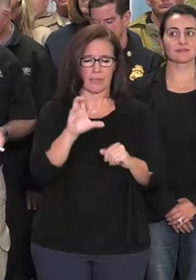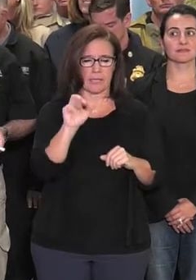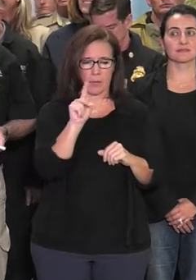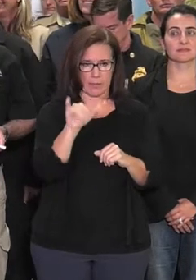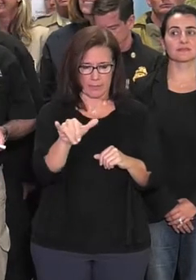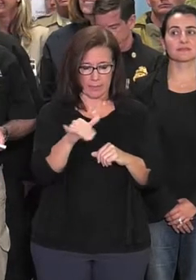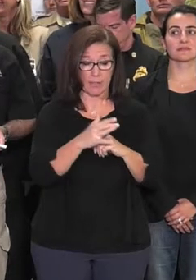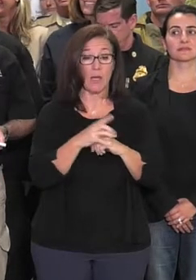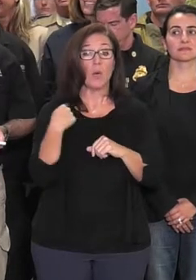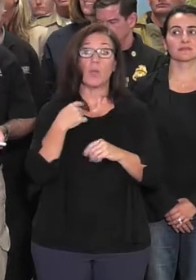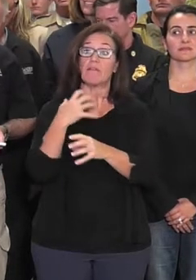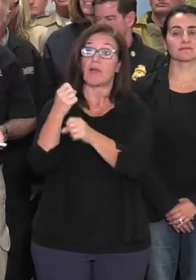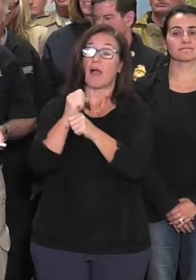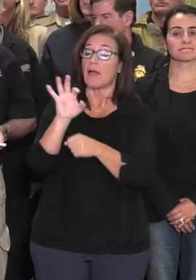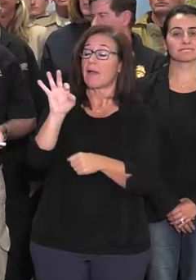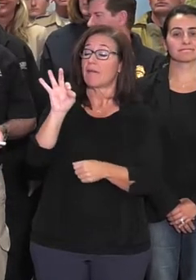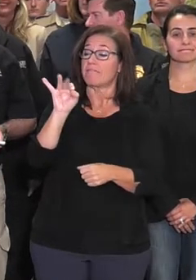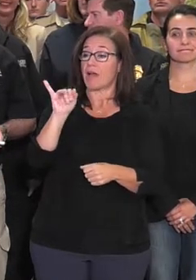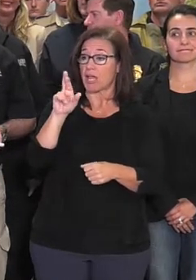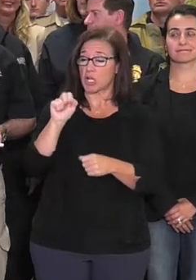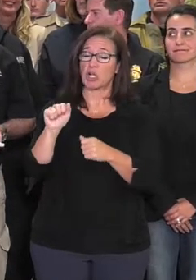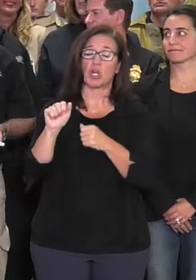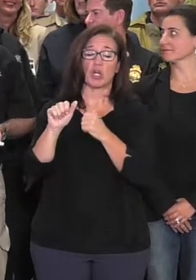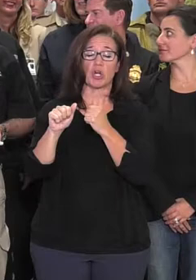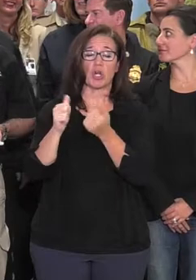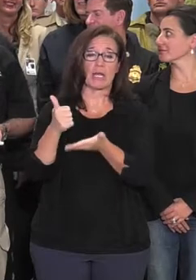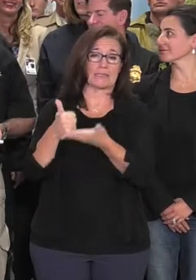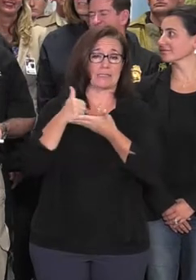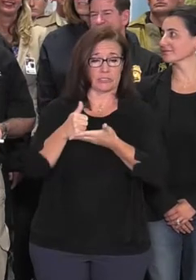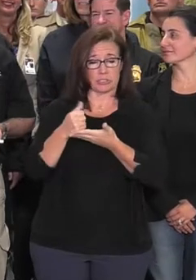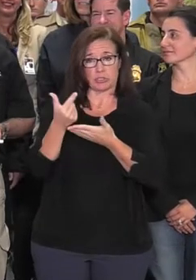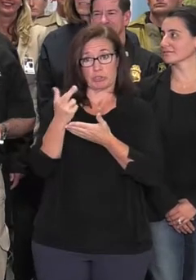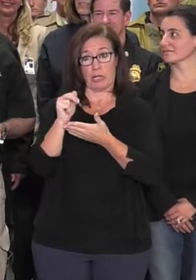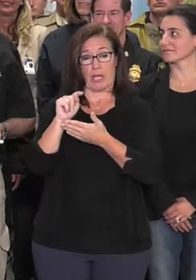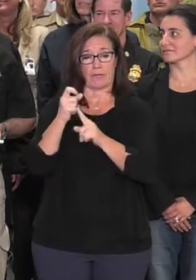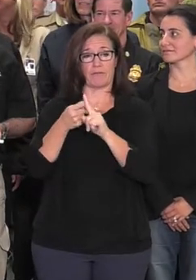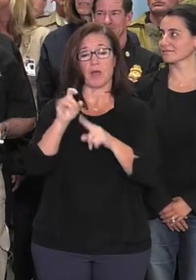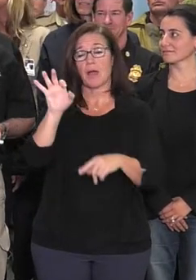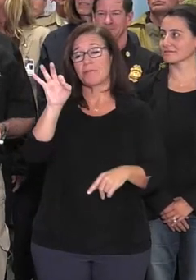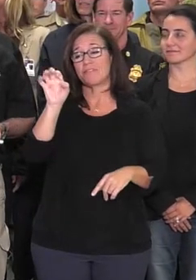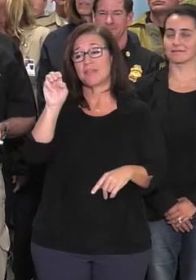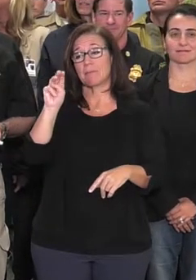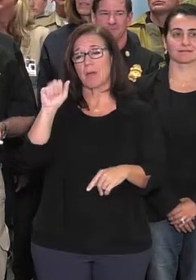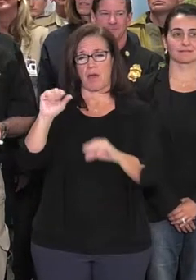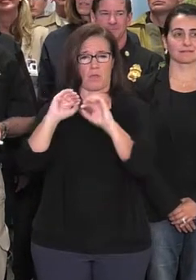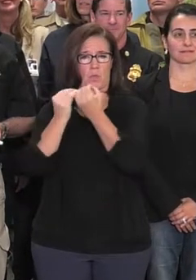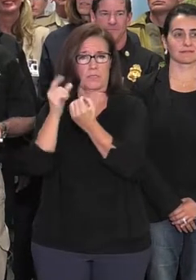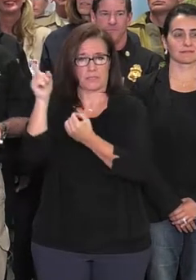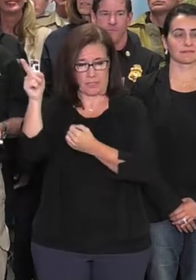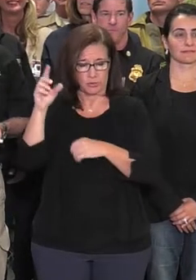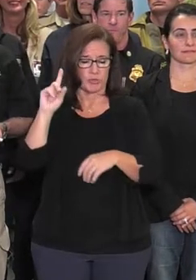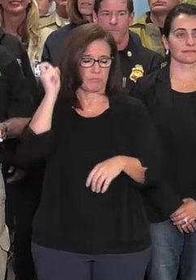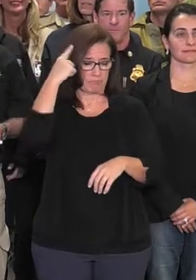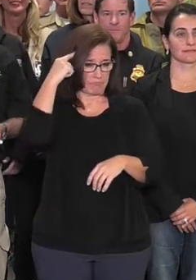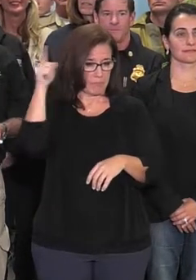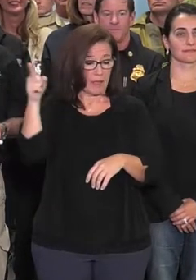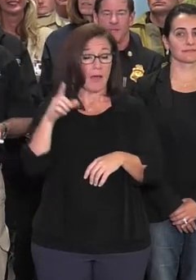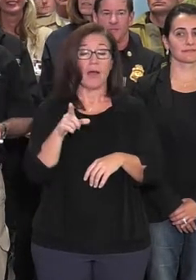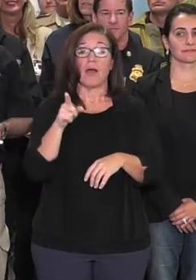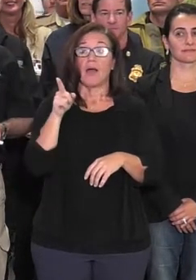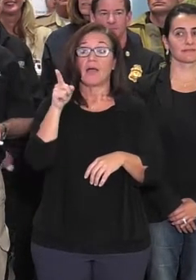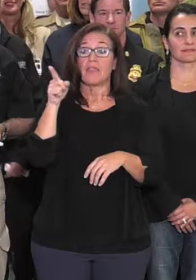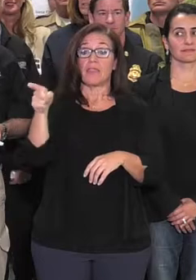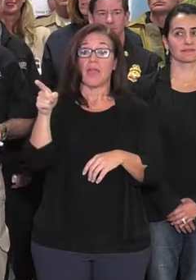assistance grant from FEMA, the Federal Emergency Management Agency. It's been a great partner with us right from the beginning. They're based in the